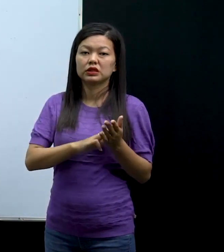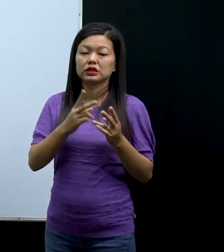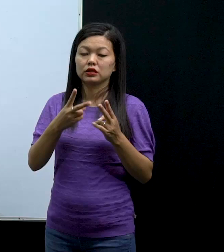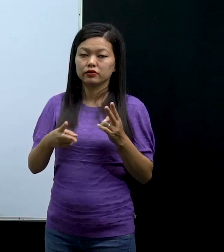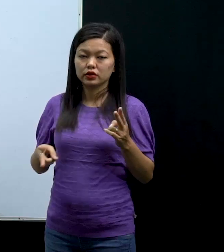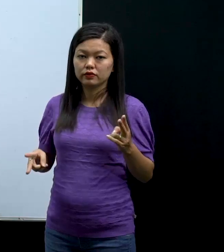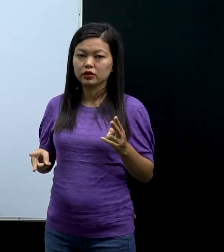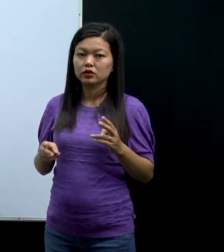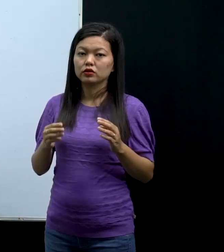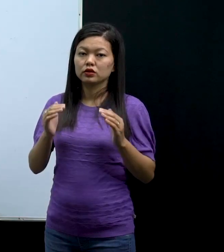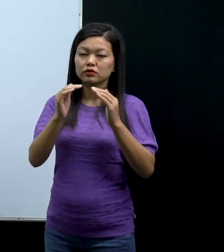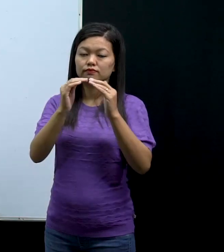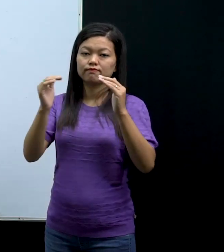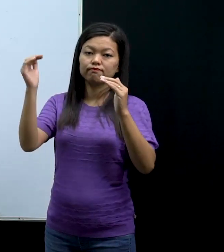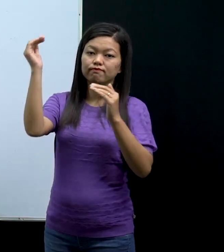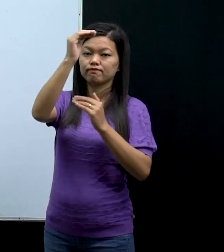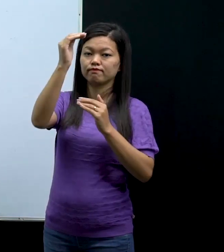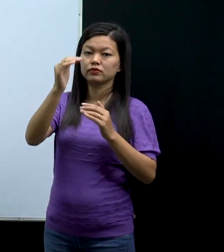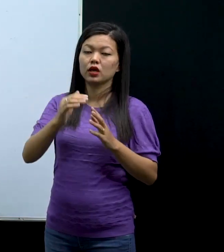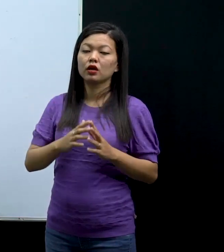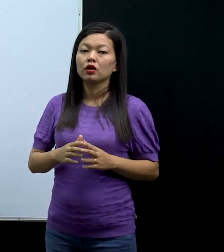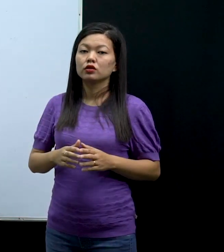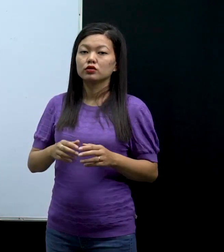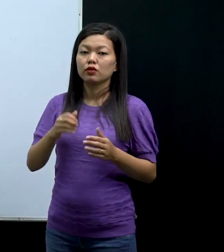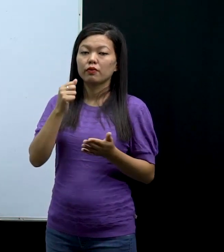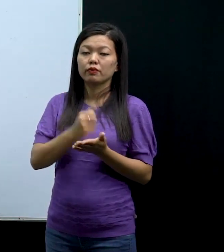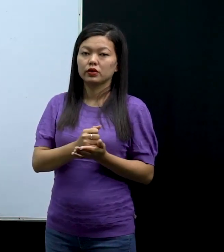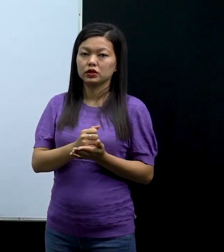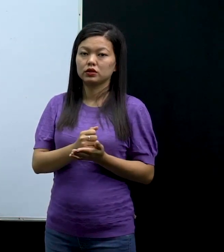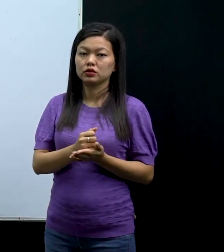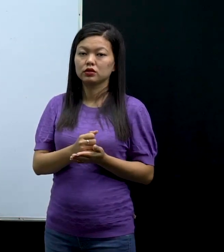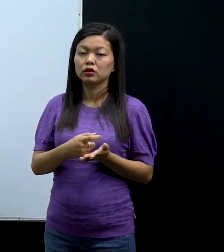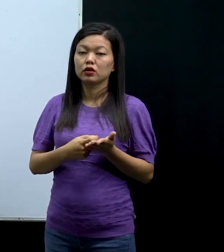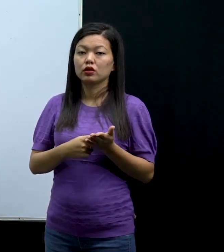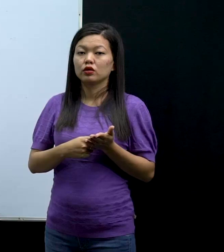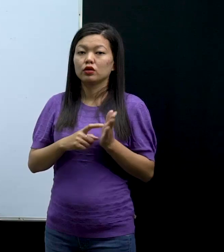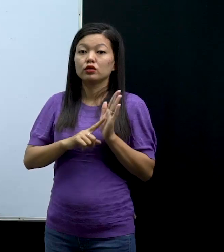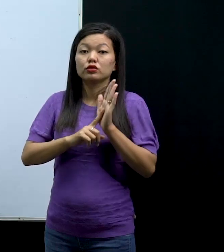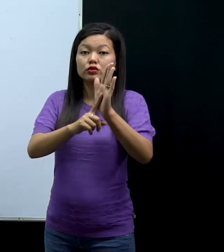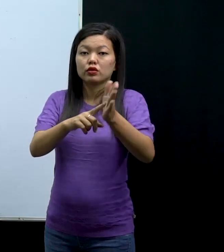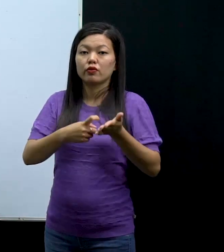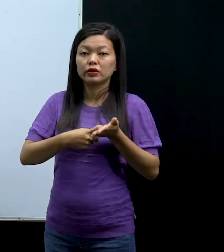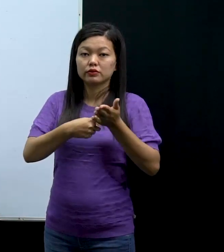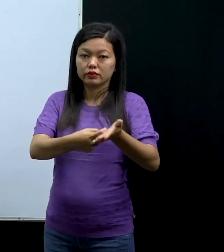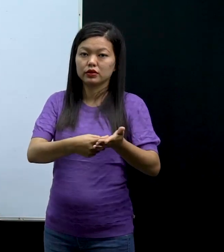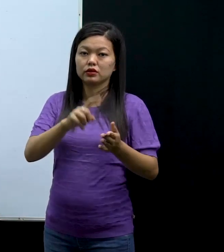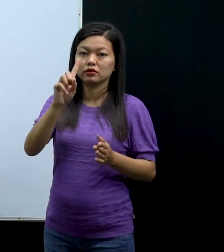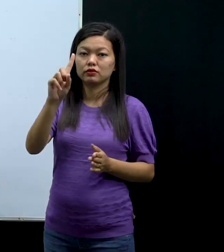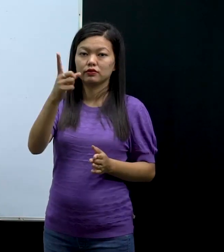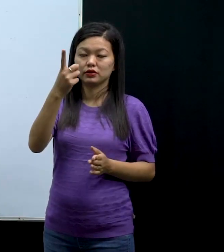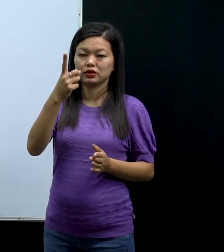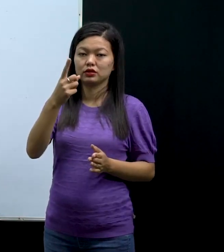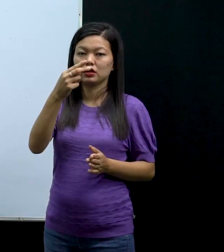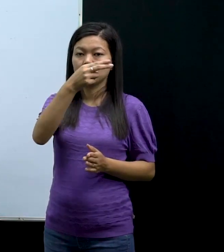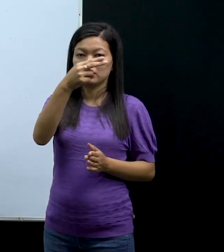concerned officer, the director, or whoever, but you also have to give his official address. That means the office where he